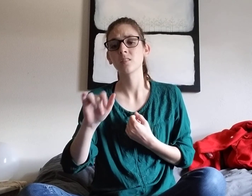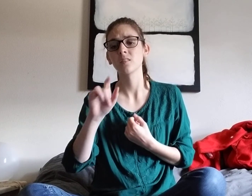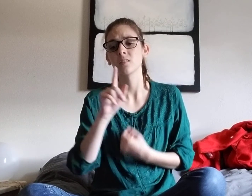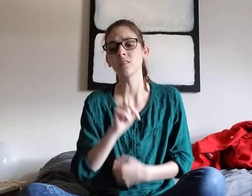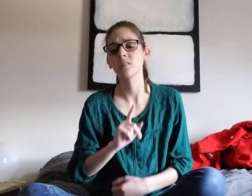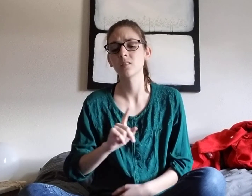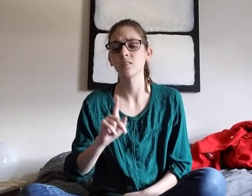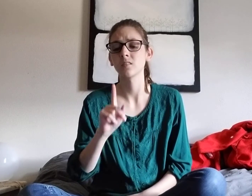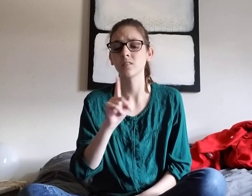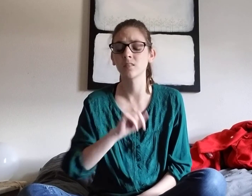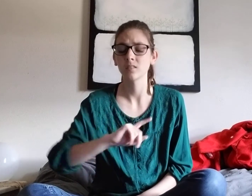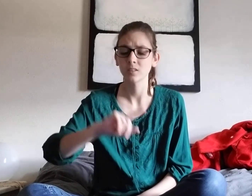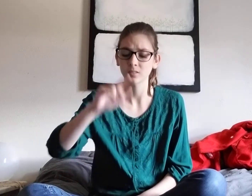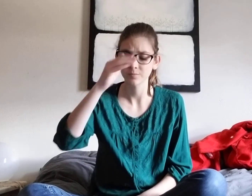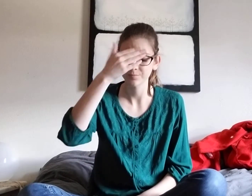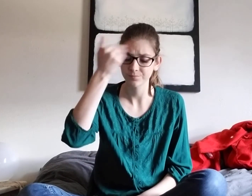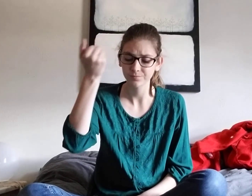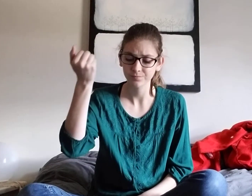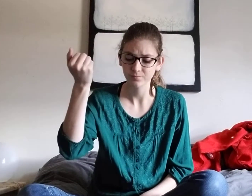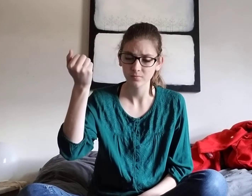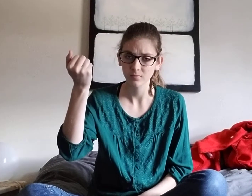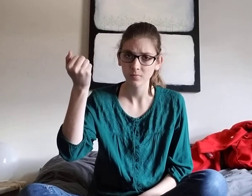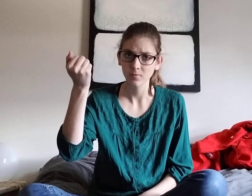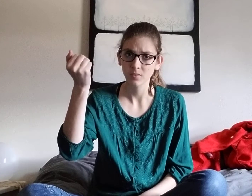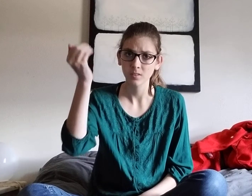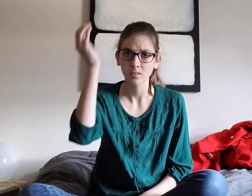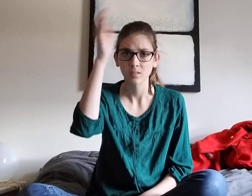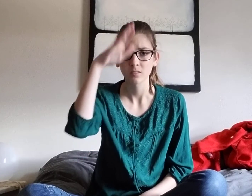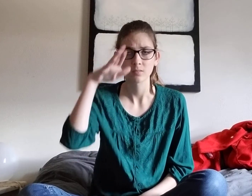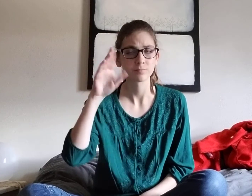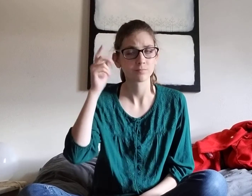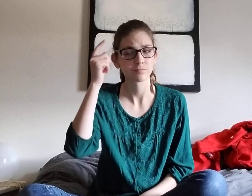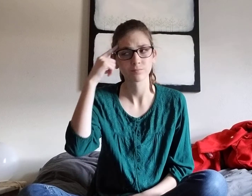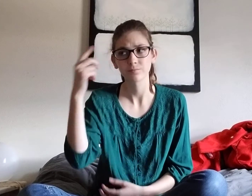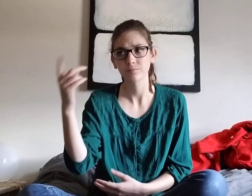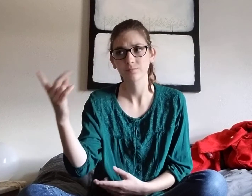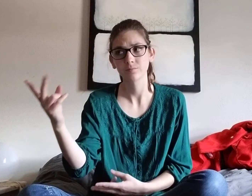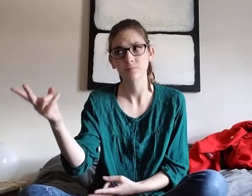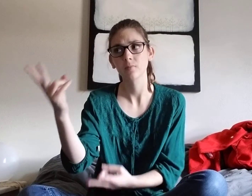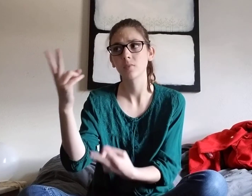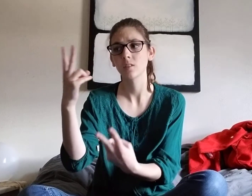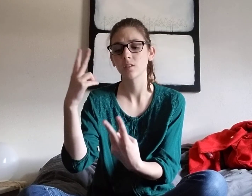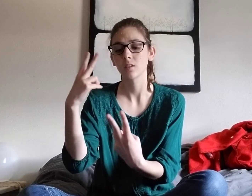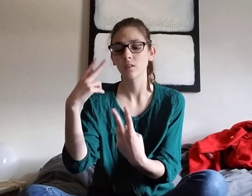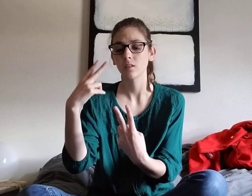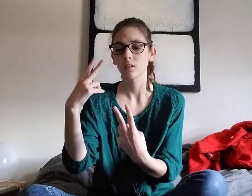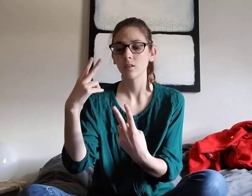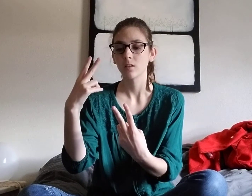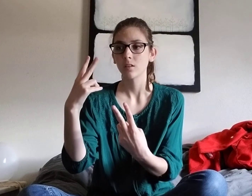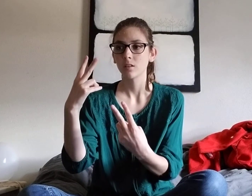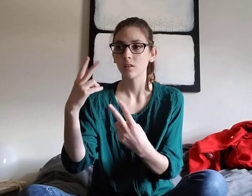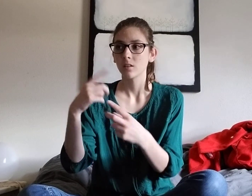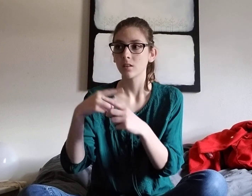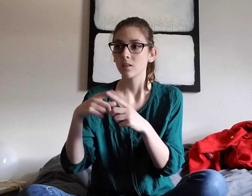Lonely and forgotten, never thought she'd look my way. She